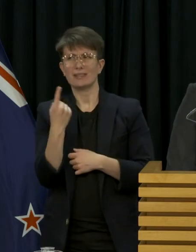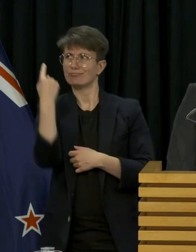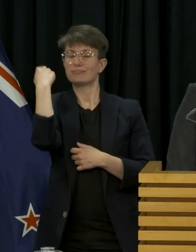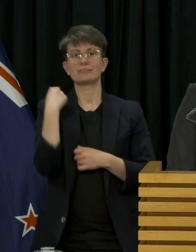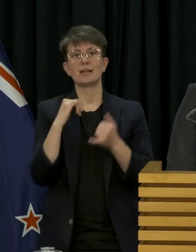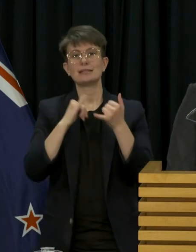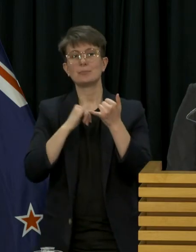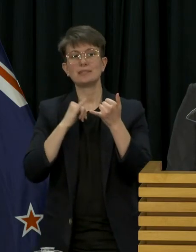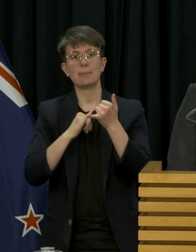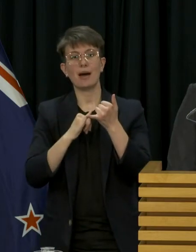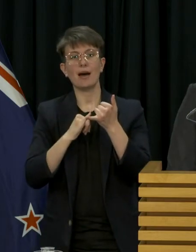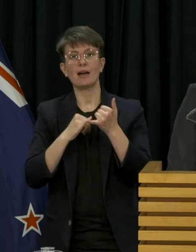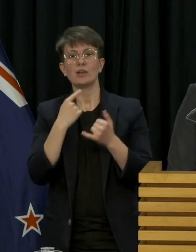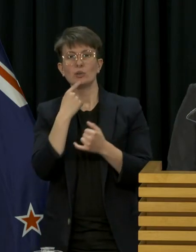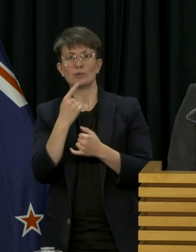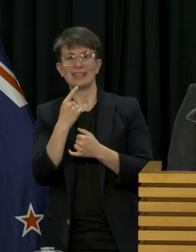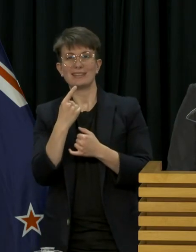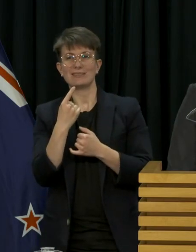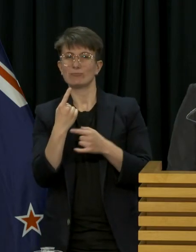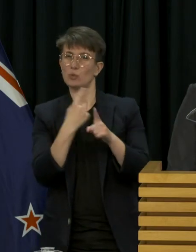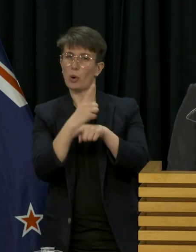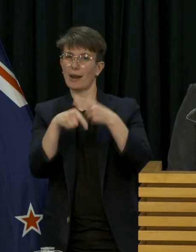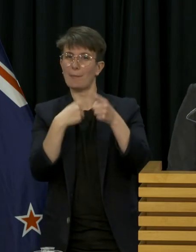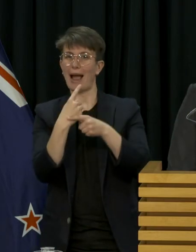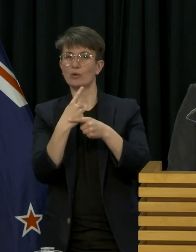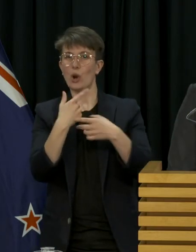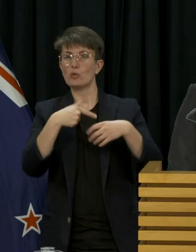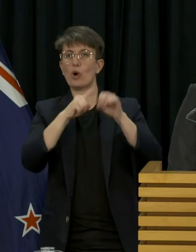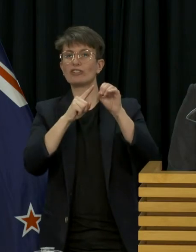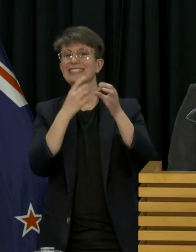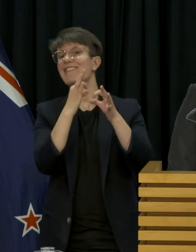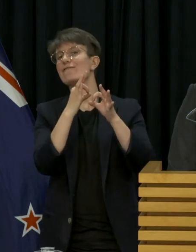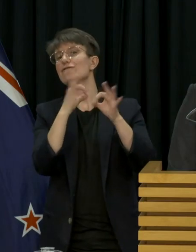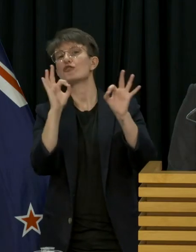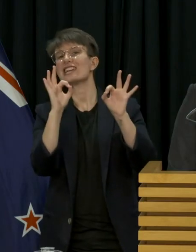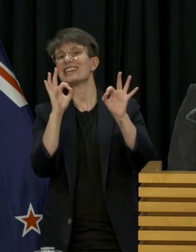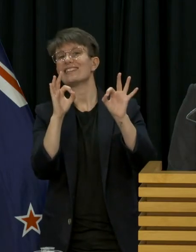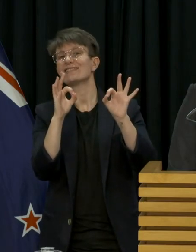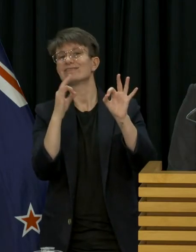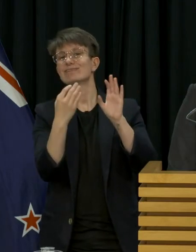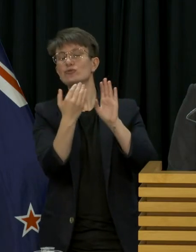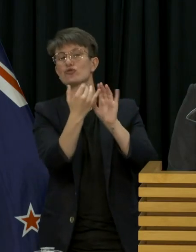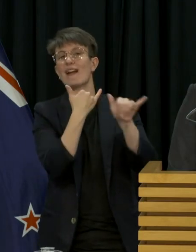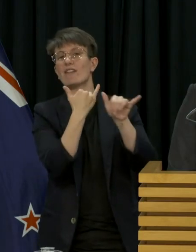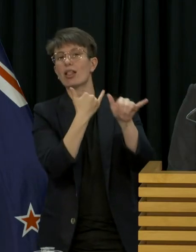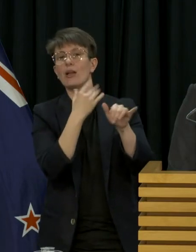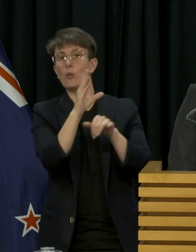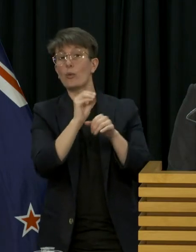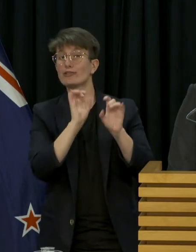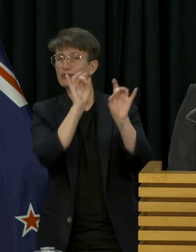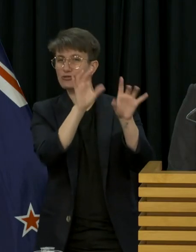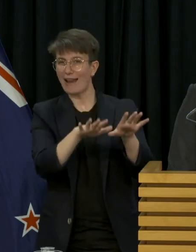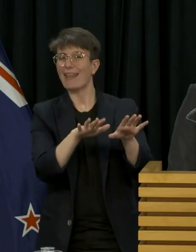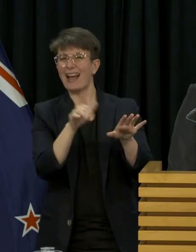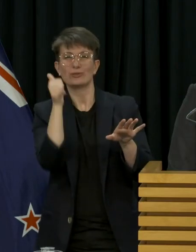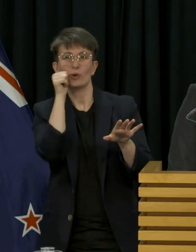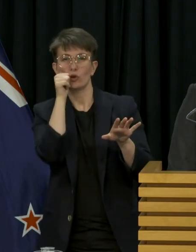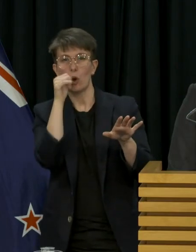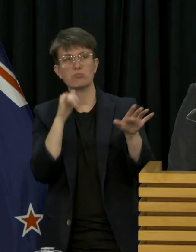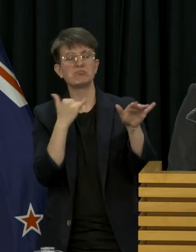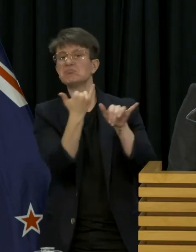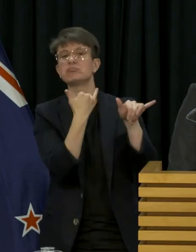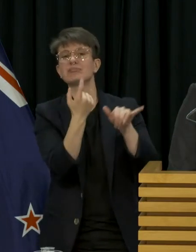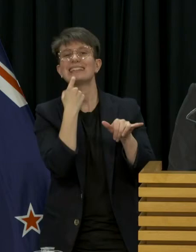quarantine-free travel with Australia, or at least some Australian states, was possible ahead of Christmas. Christmas is now only just over a month away.